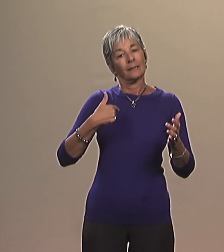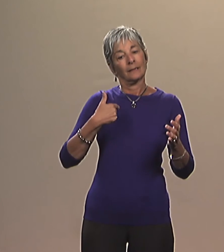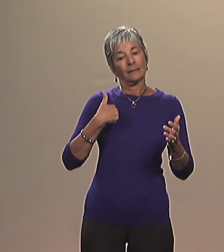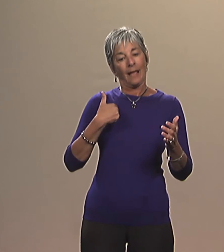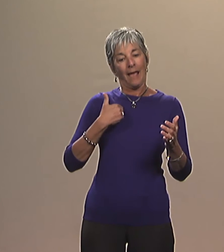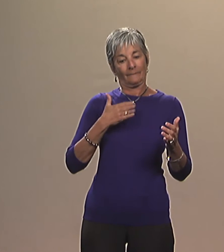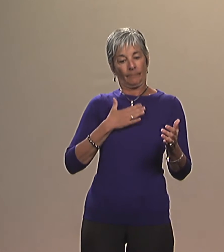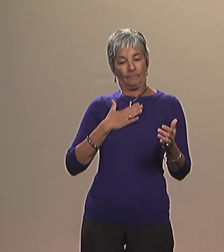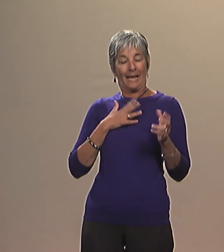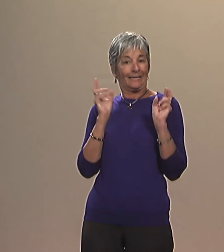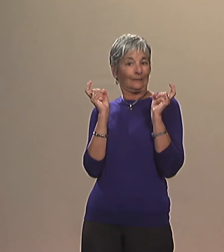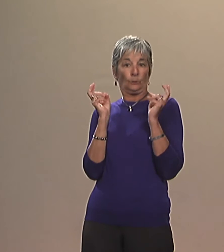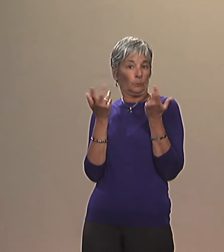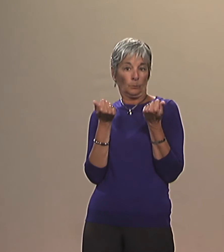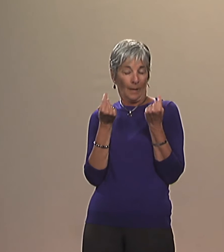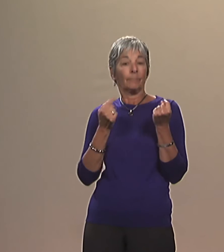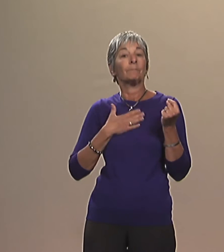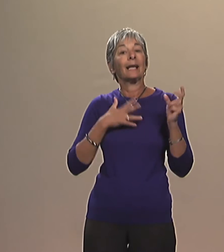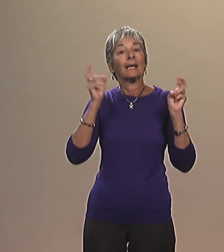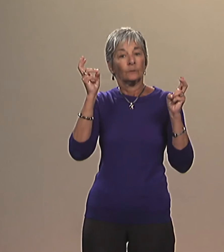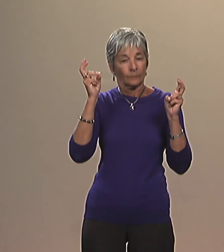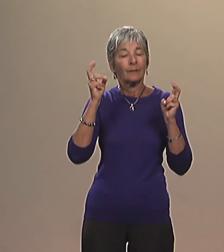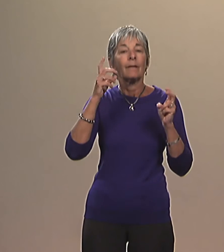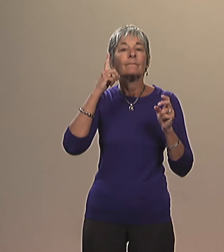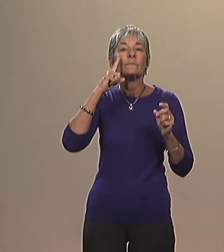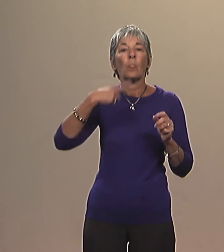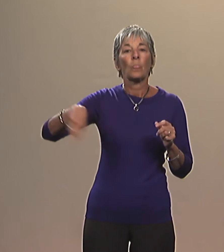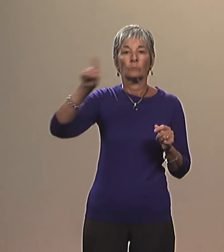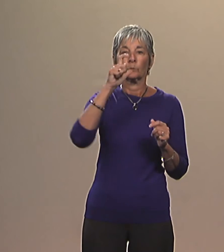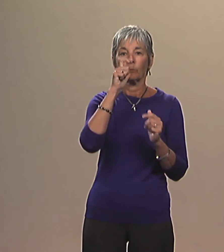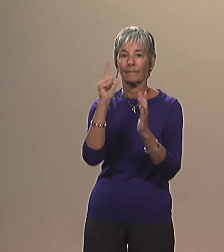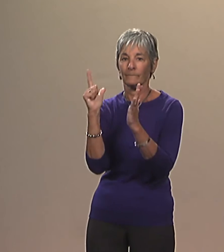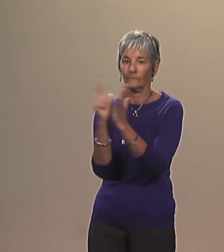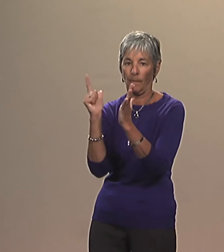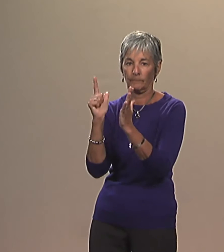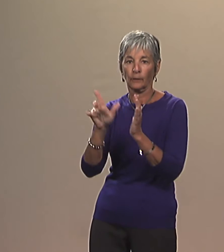The only issue I have, is when children are forbidden to sign.